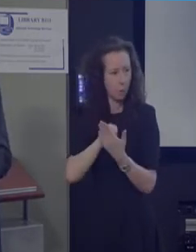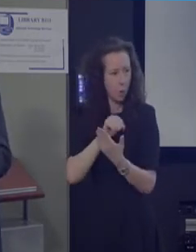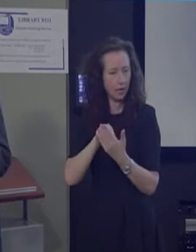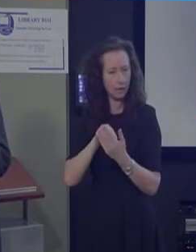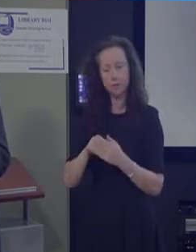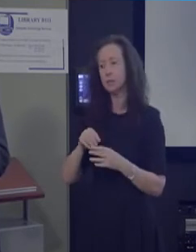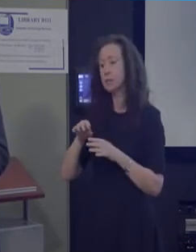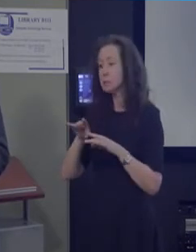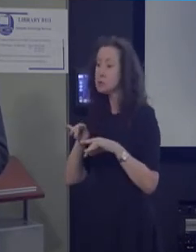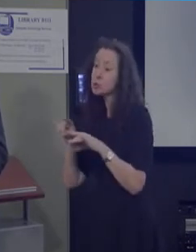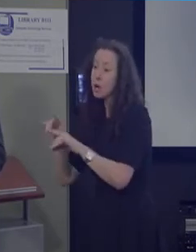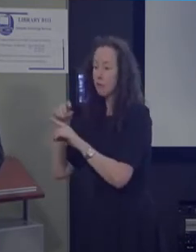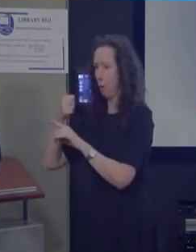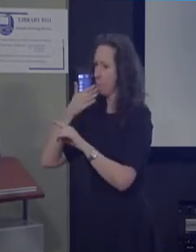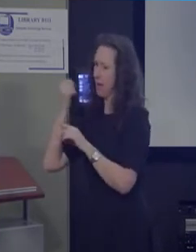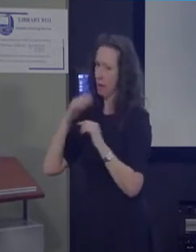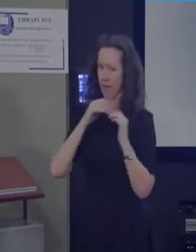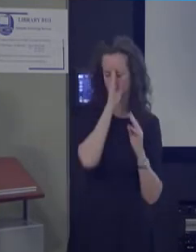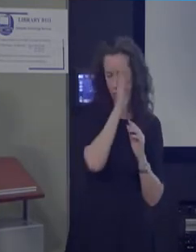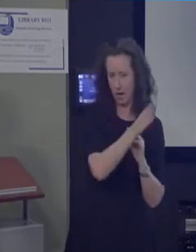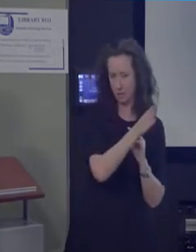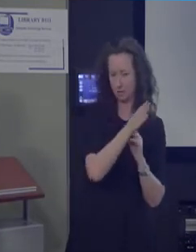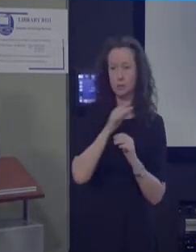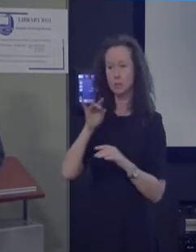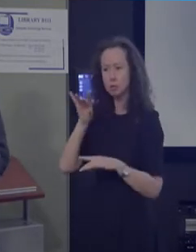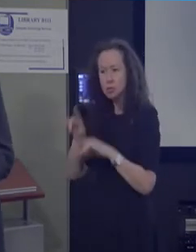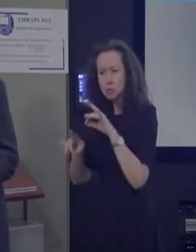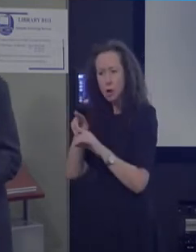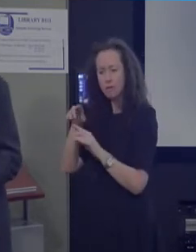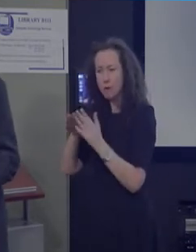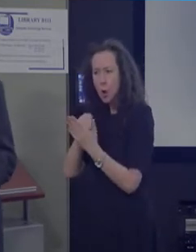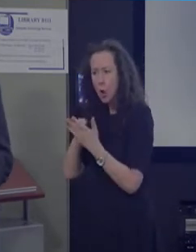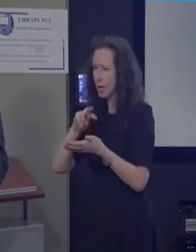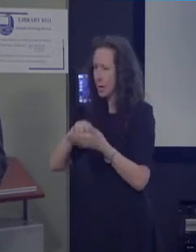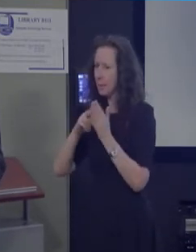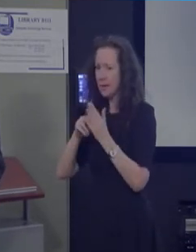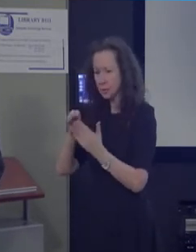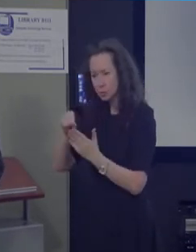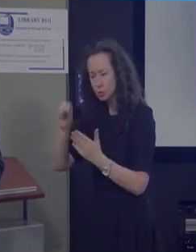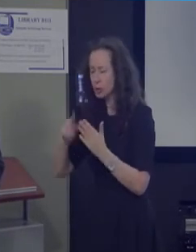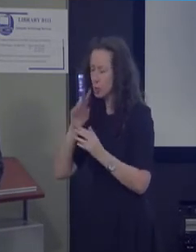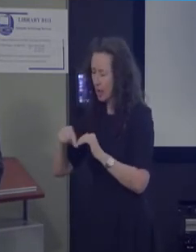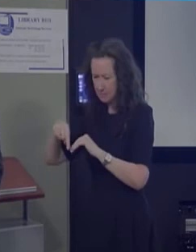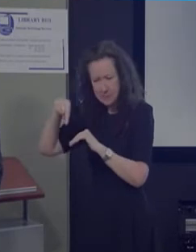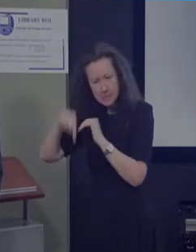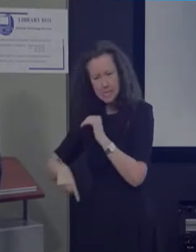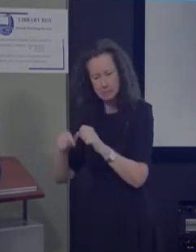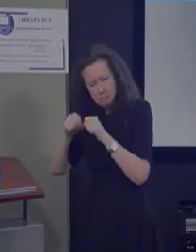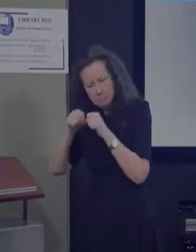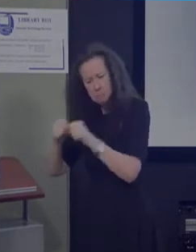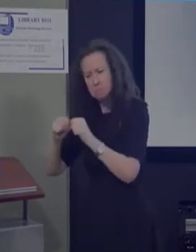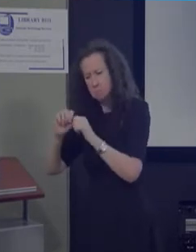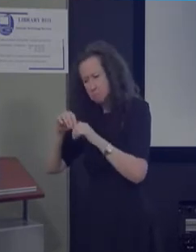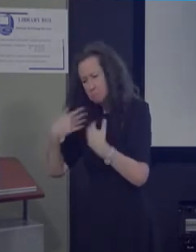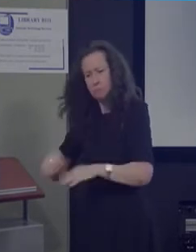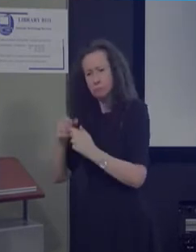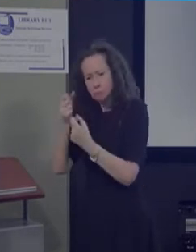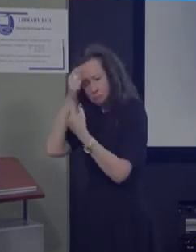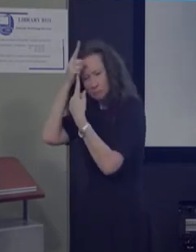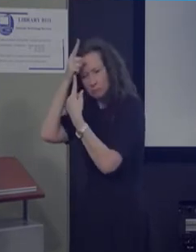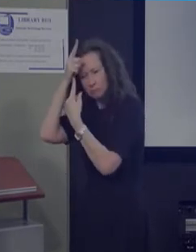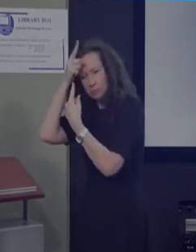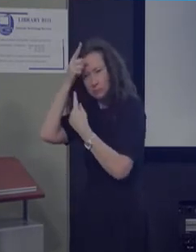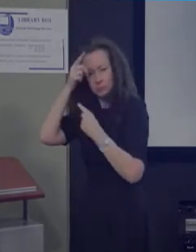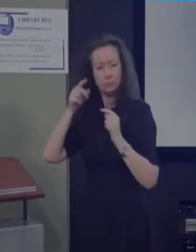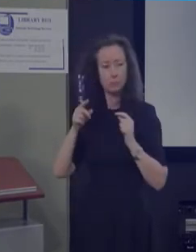instruction. Discovered learning leads to deep and lasting understanding of phenomena. Children who acquire knowledge on their